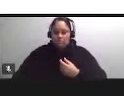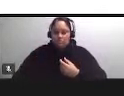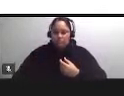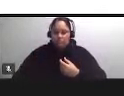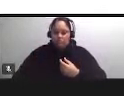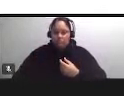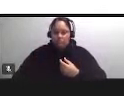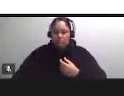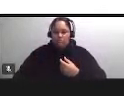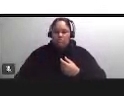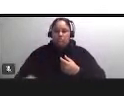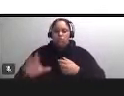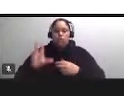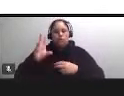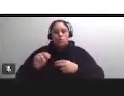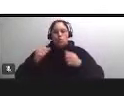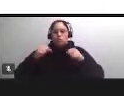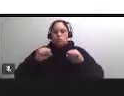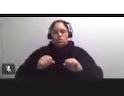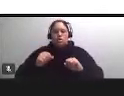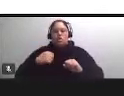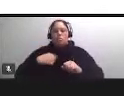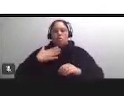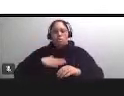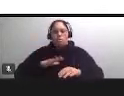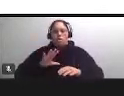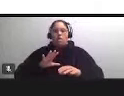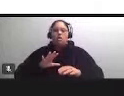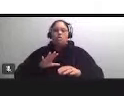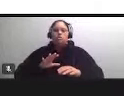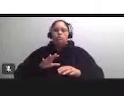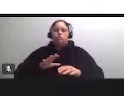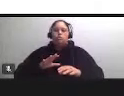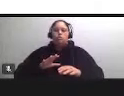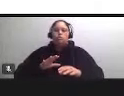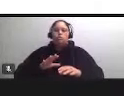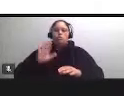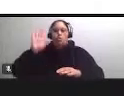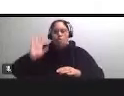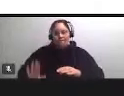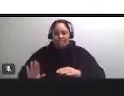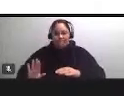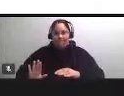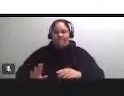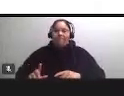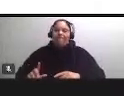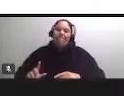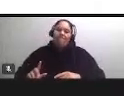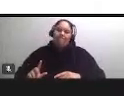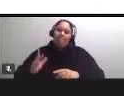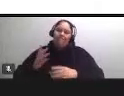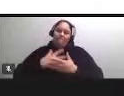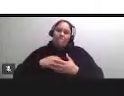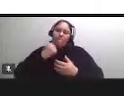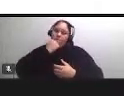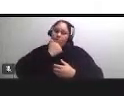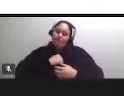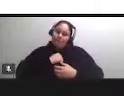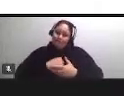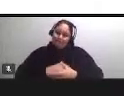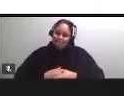No, Chair. I wanted to lower my hand, so I've been struggling. My